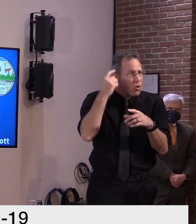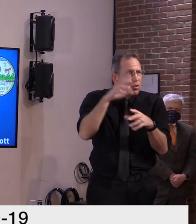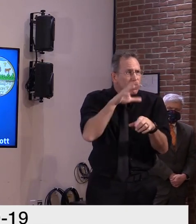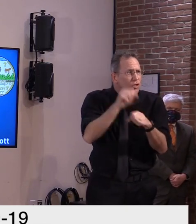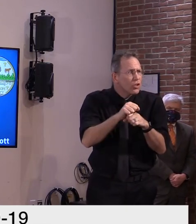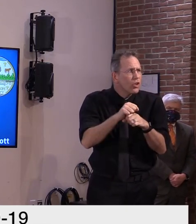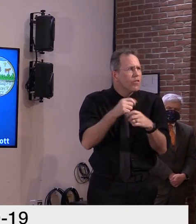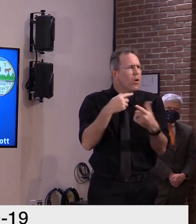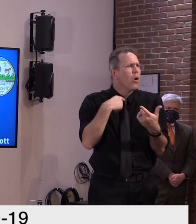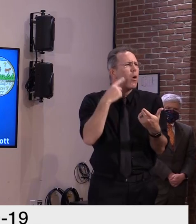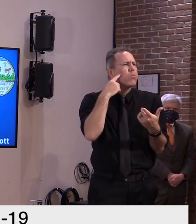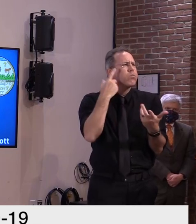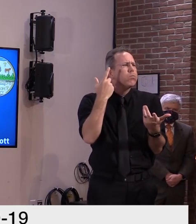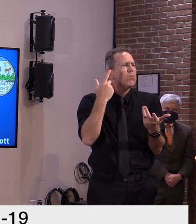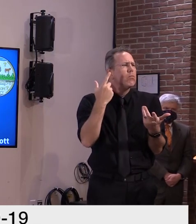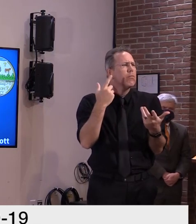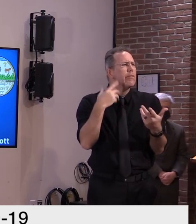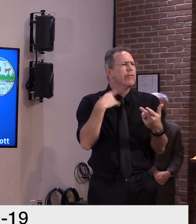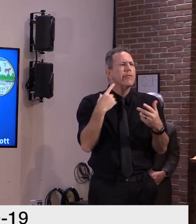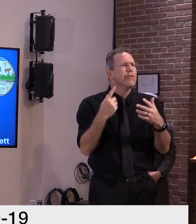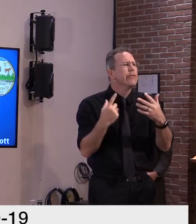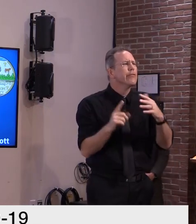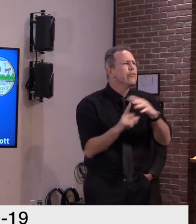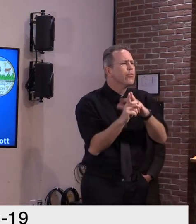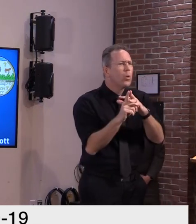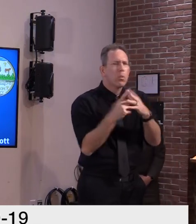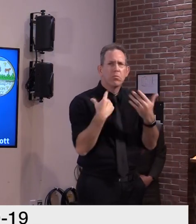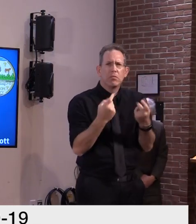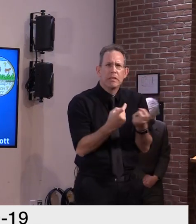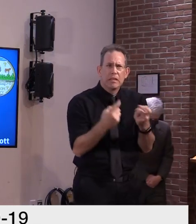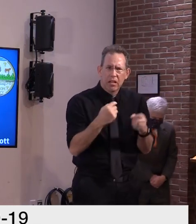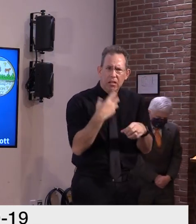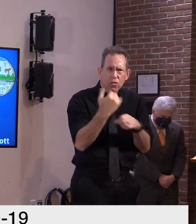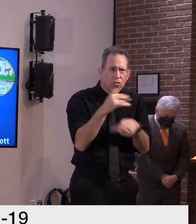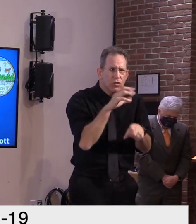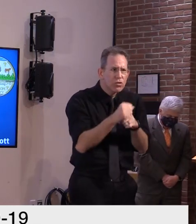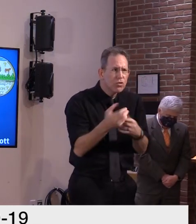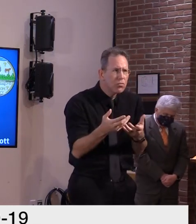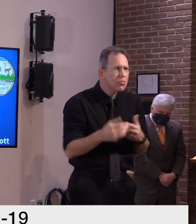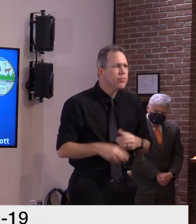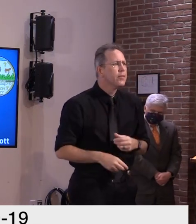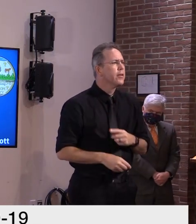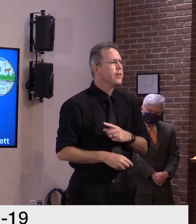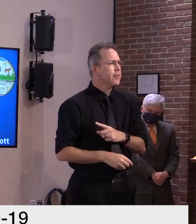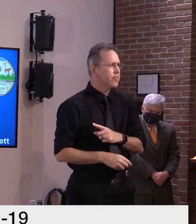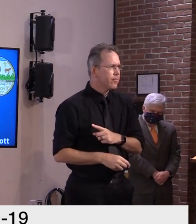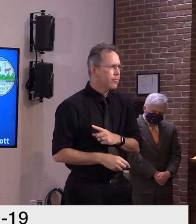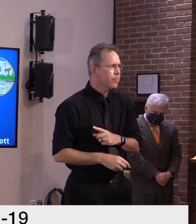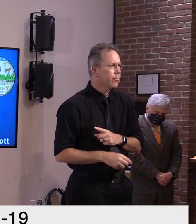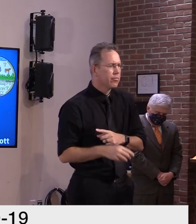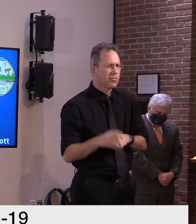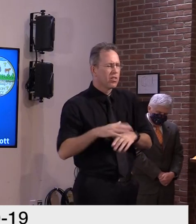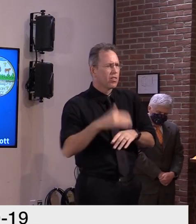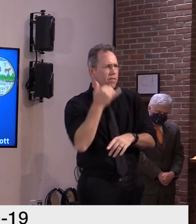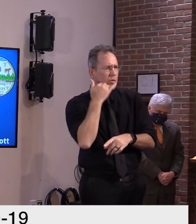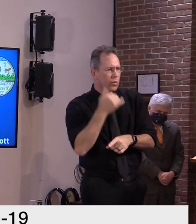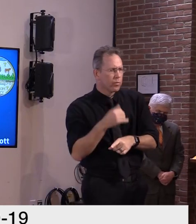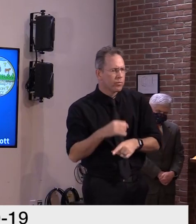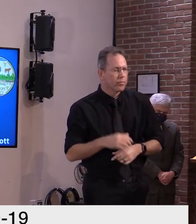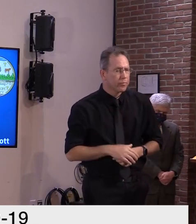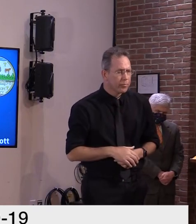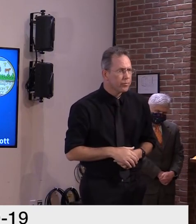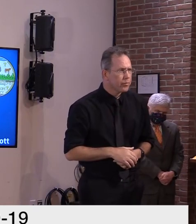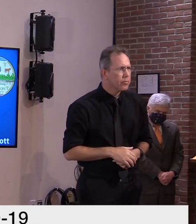Sure, leave that one my way, the temporary from the agency of commerce. The guidance does not require a reservation